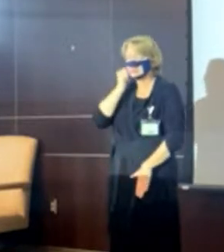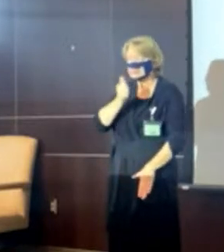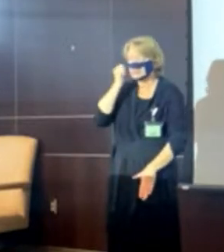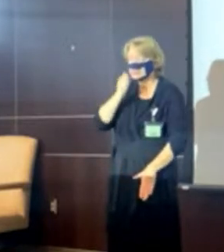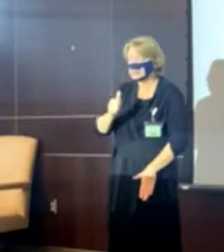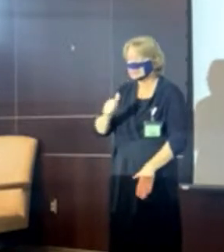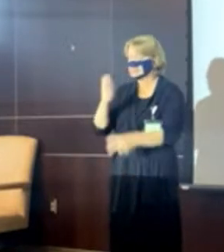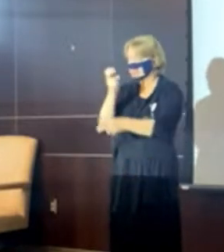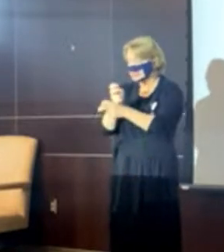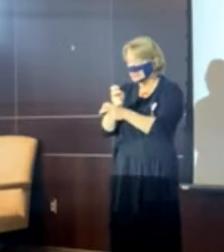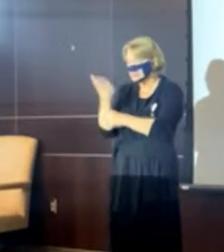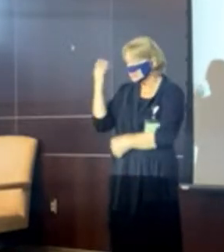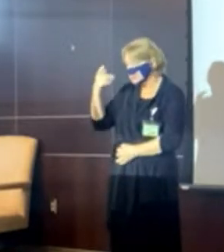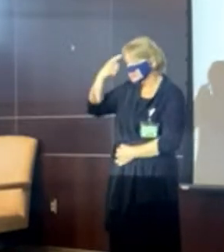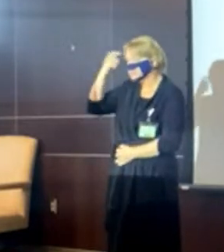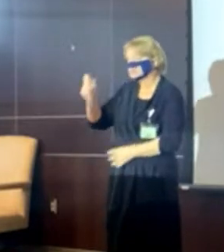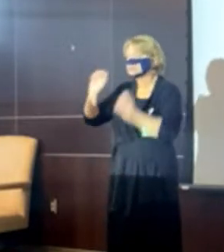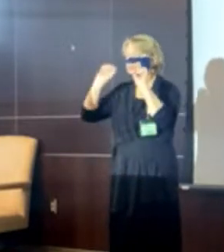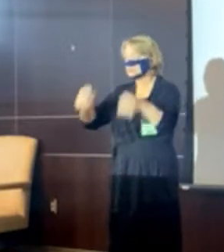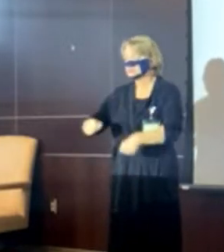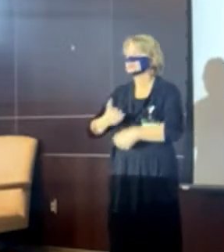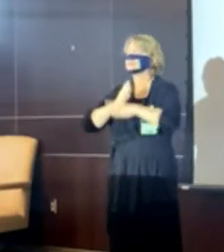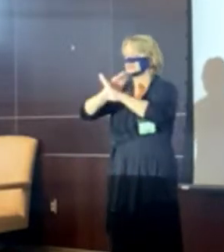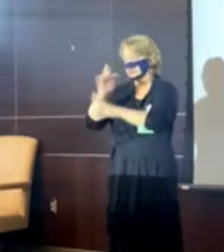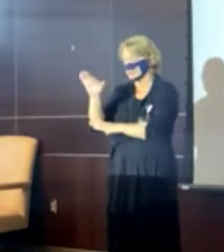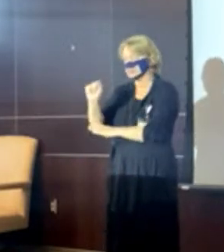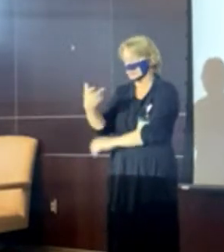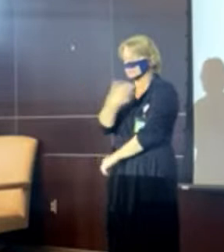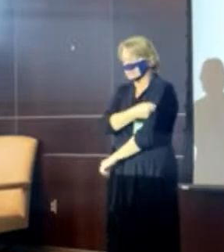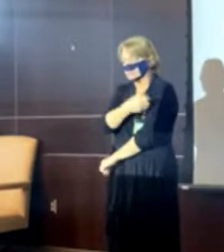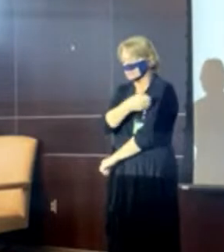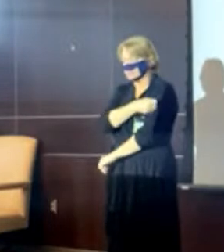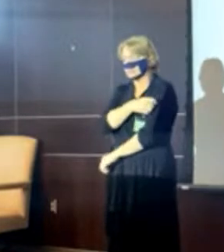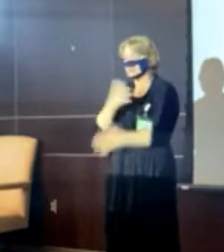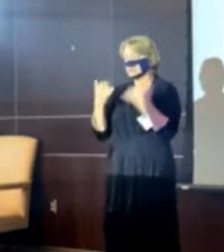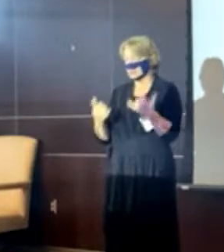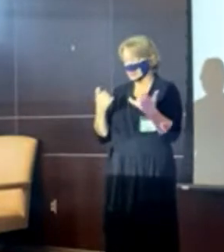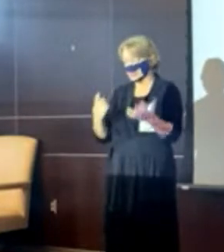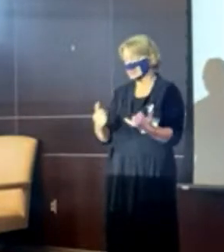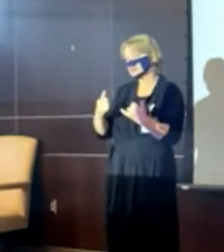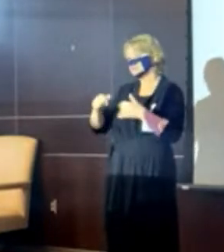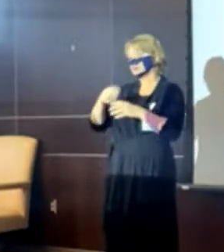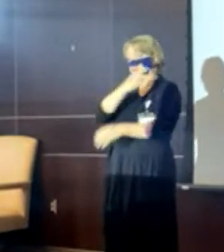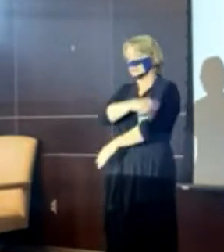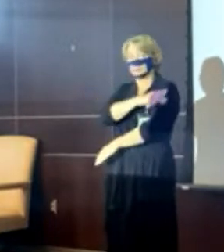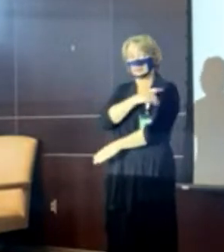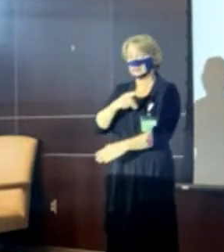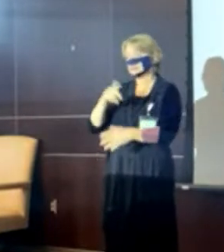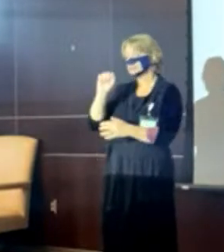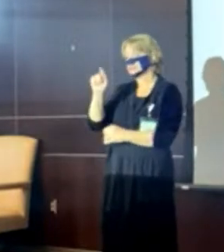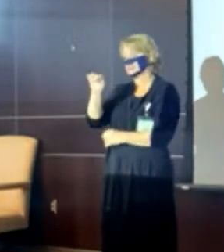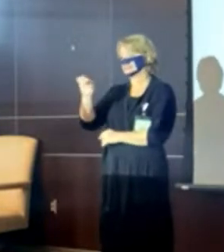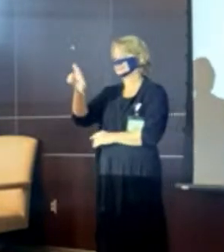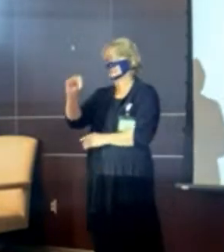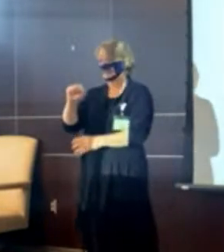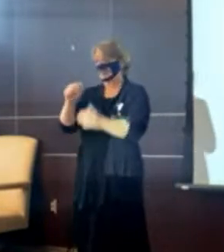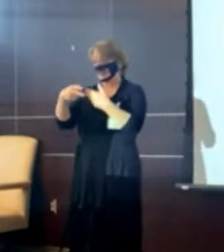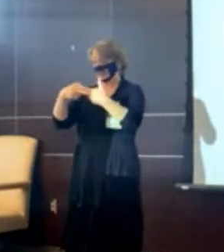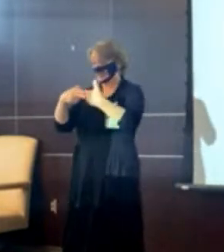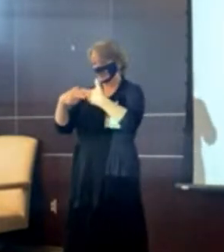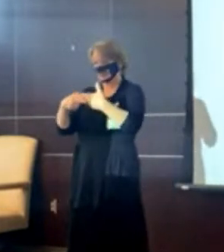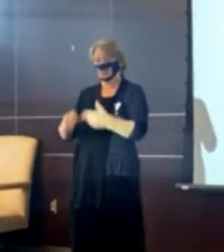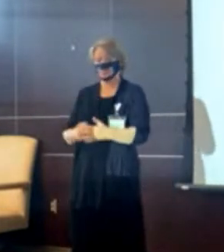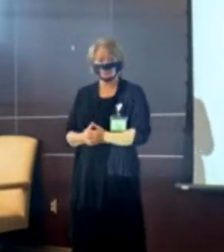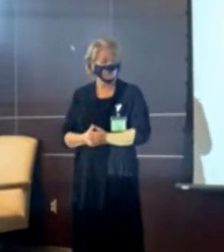it's preventable. At this time, we'll share our patient status slide that we have started sharing. So as